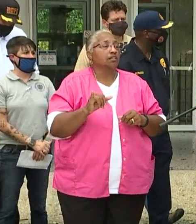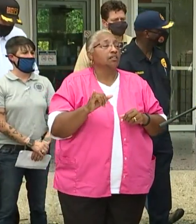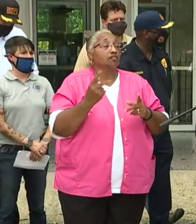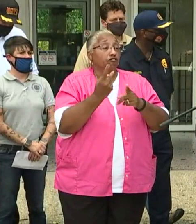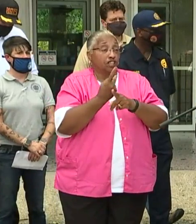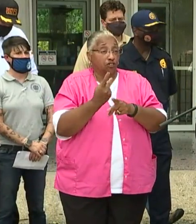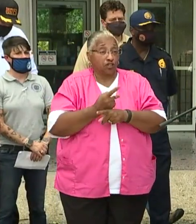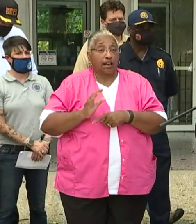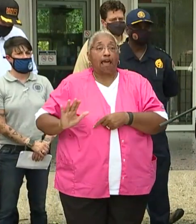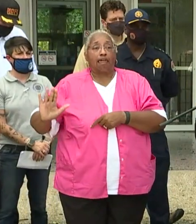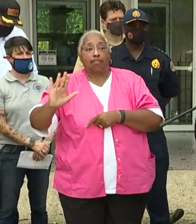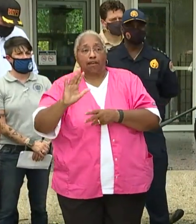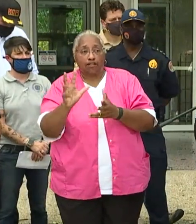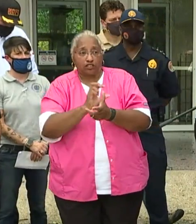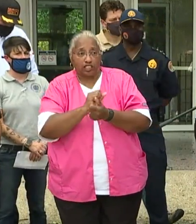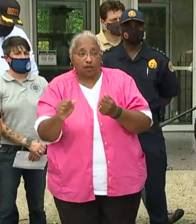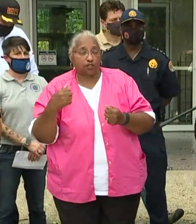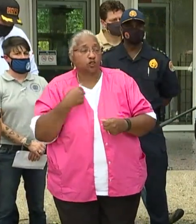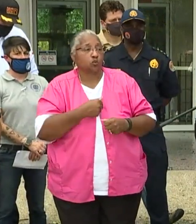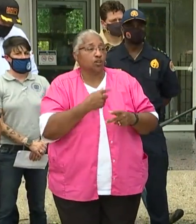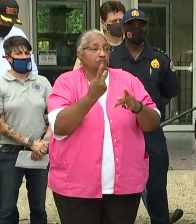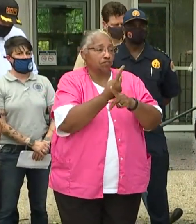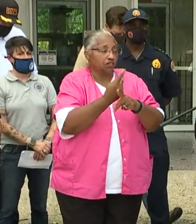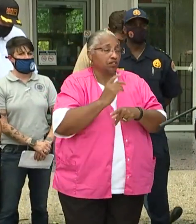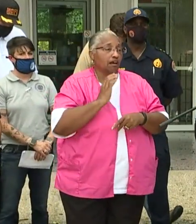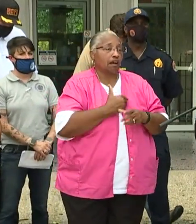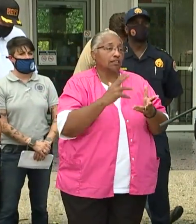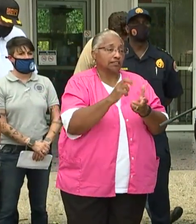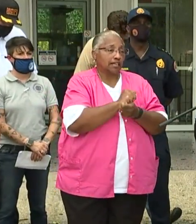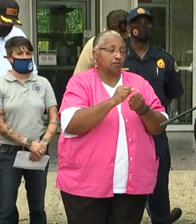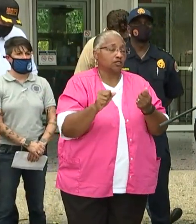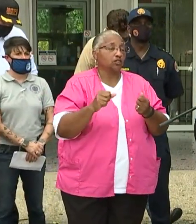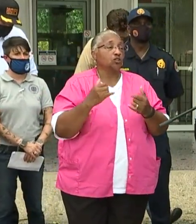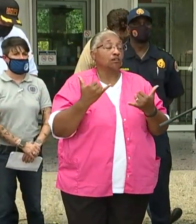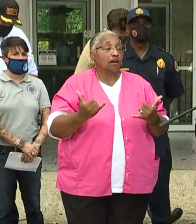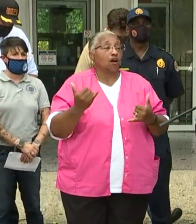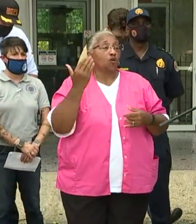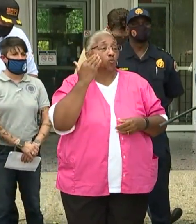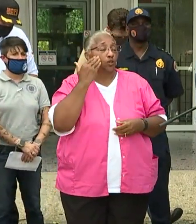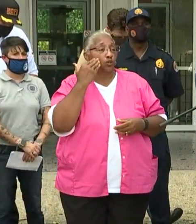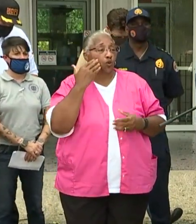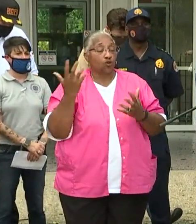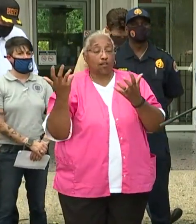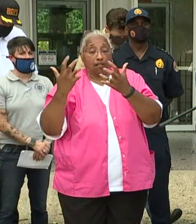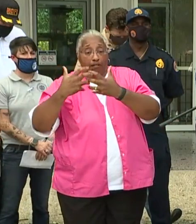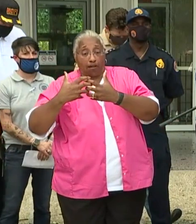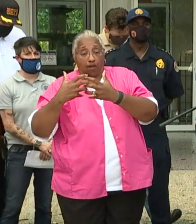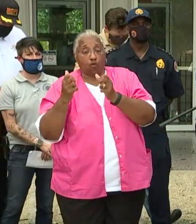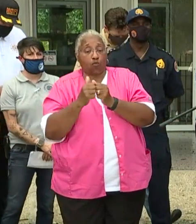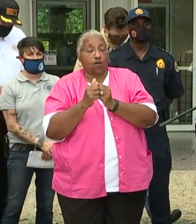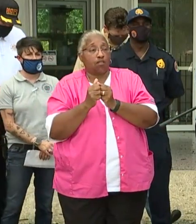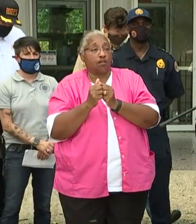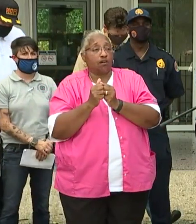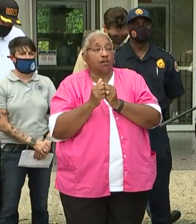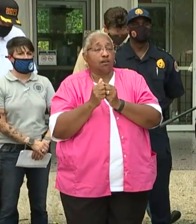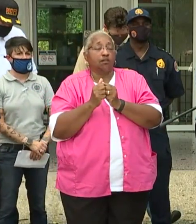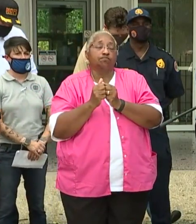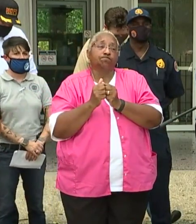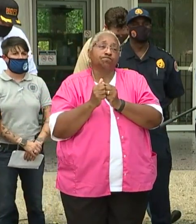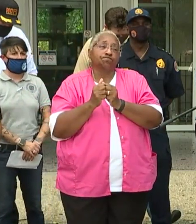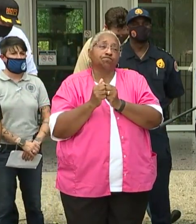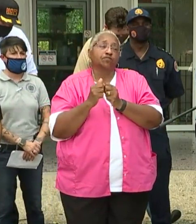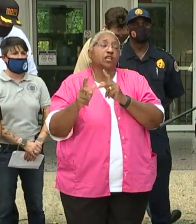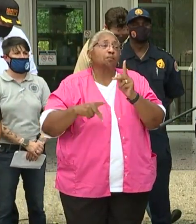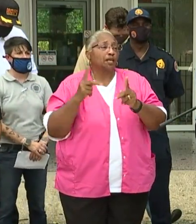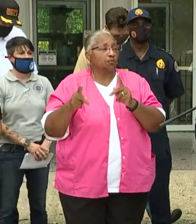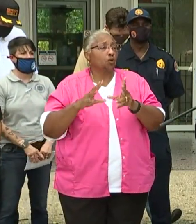their damage. What we do know kind of on the front end is aligned with our with